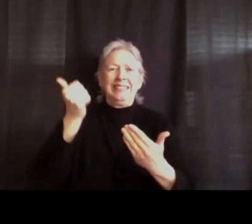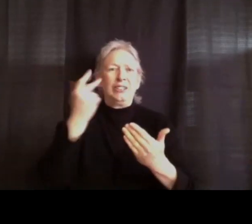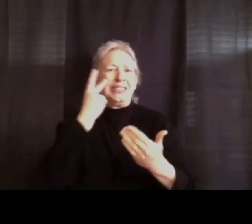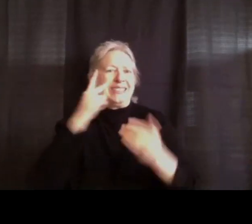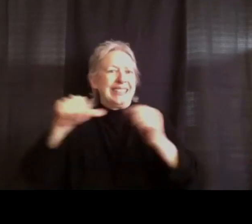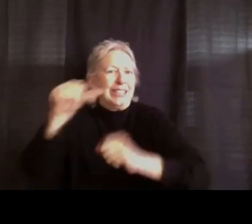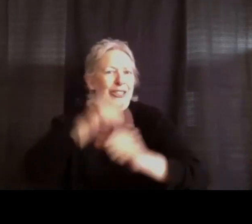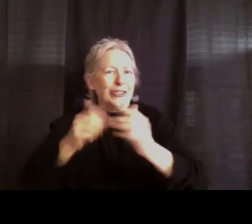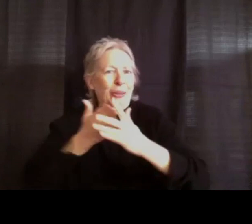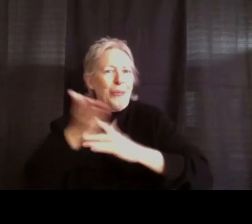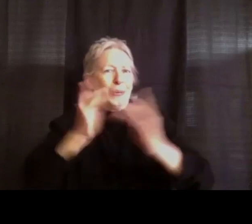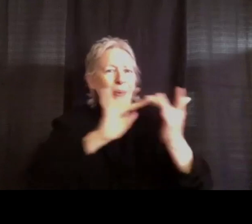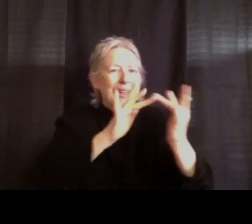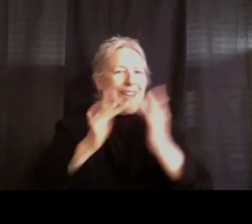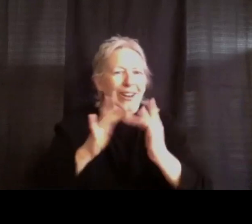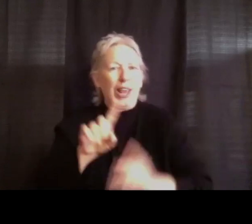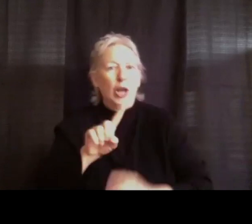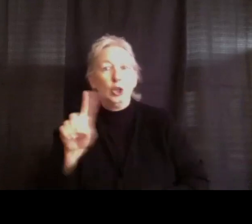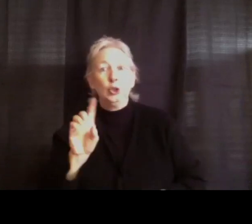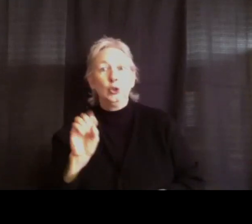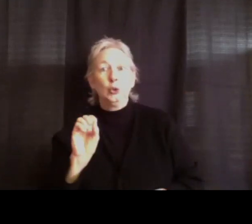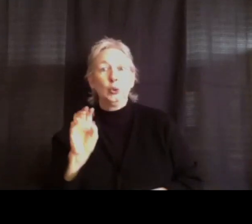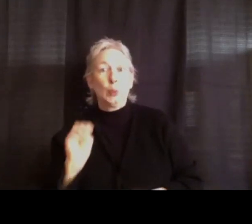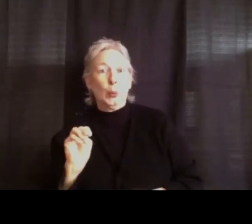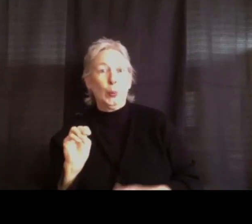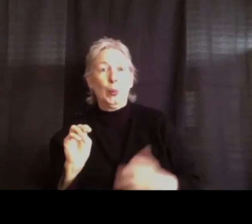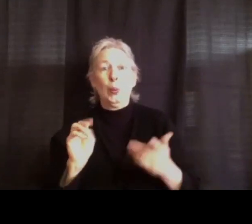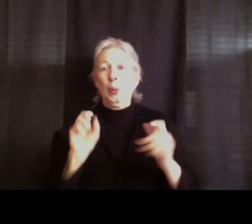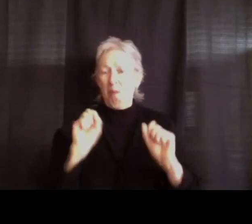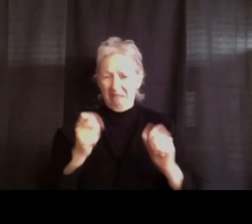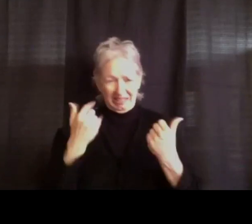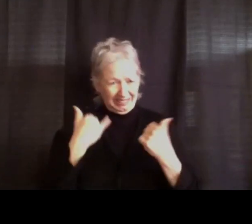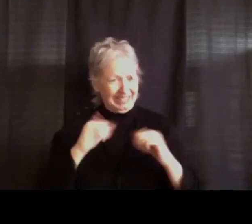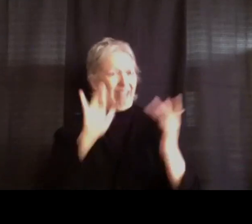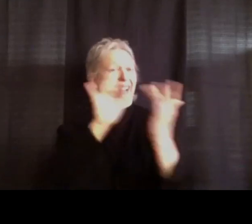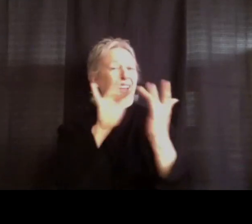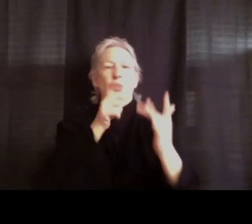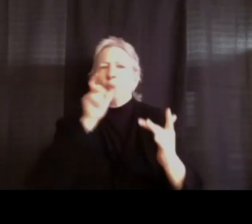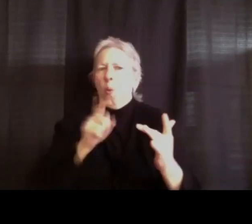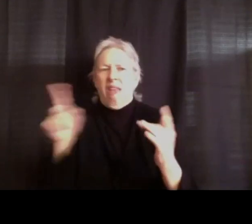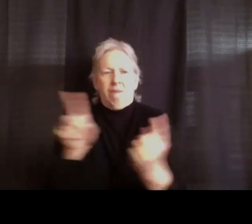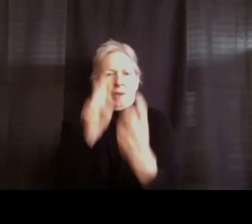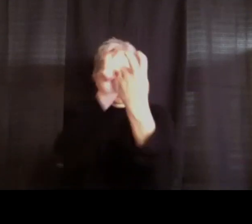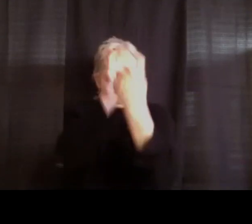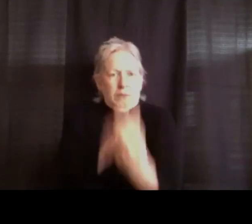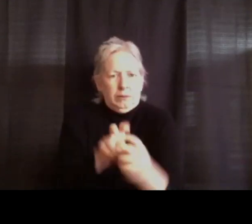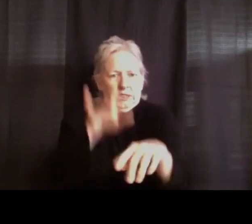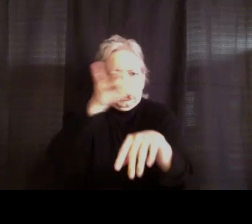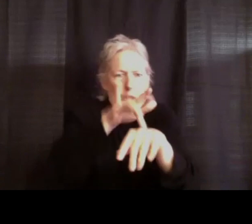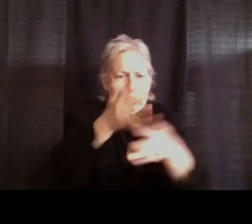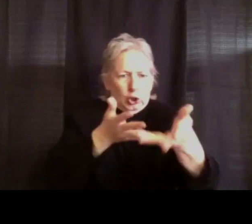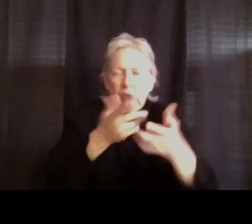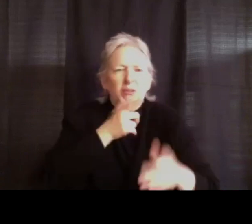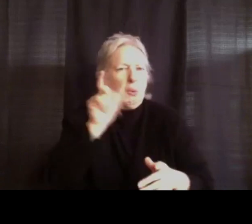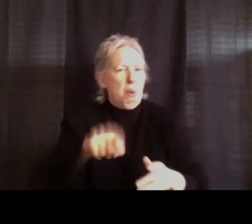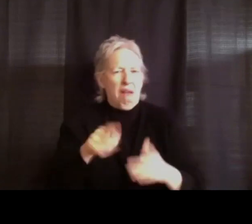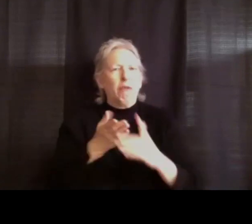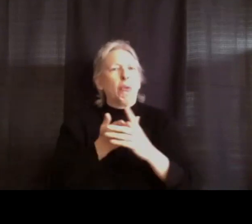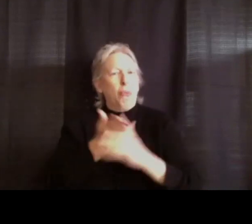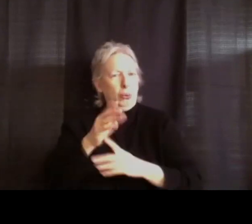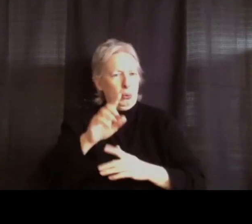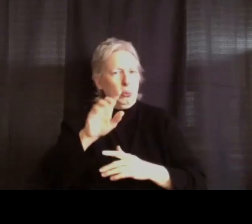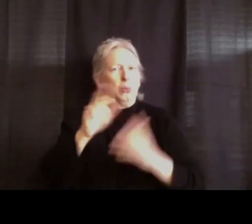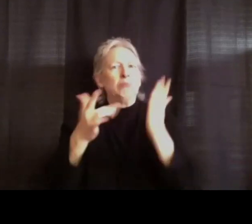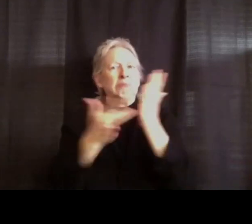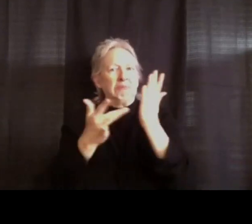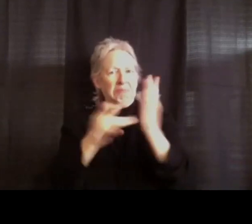Zoom. We can keep in touch without actually touching. During the flu pandemic of